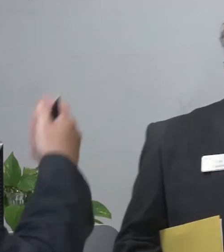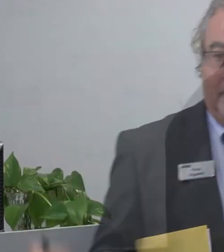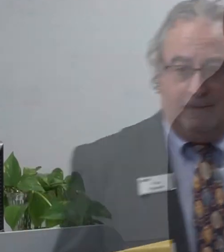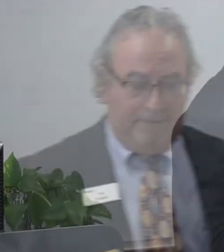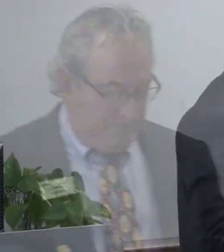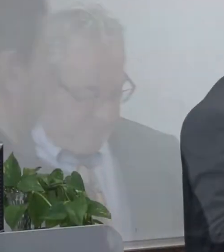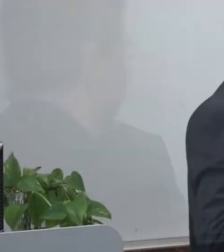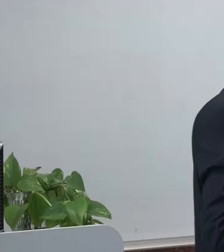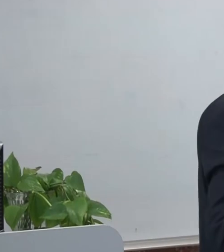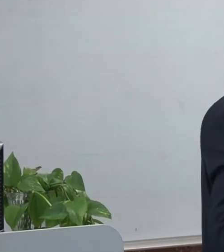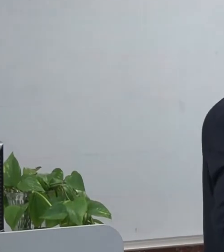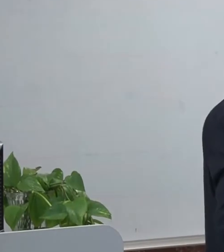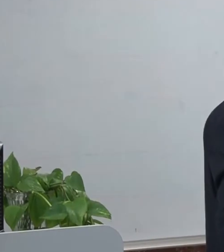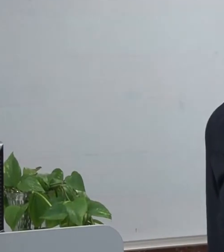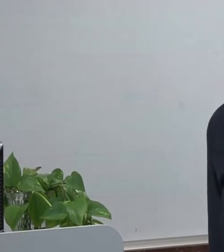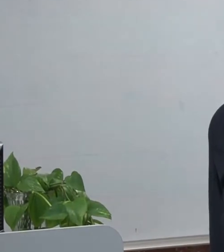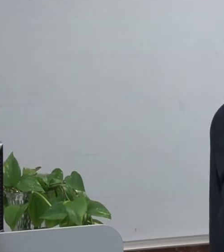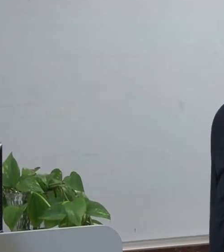Yes.